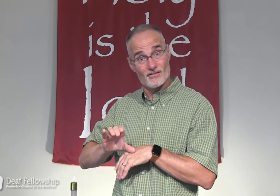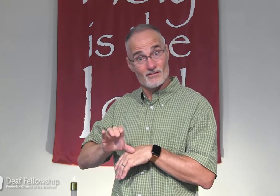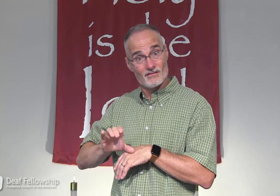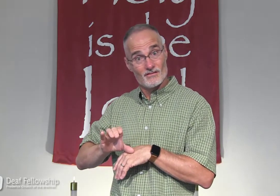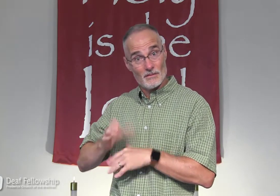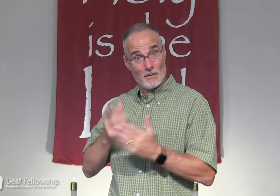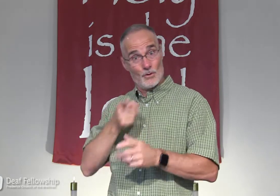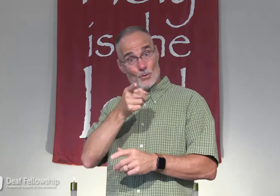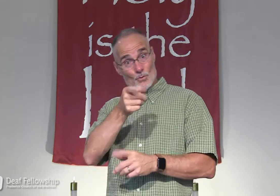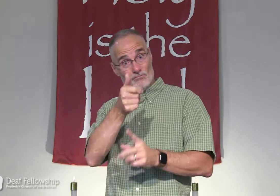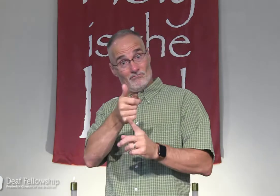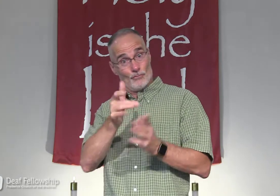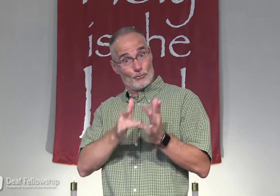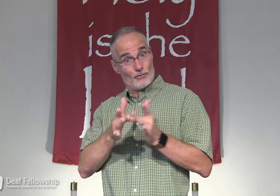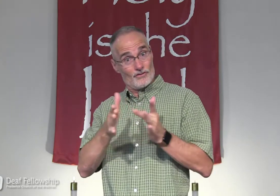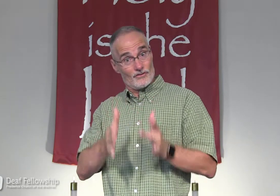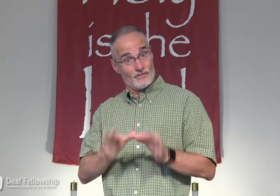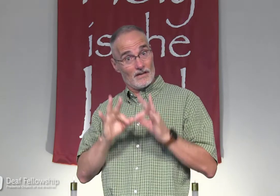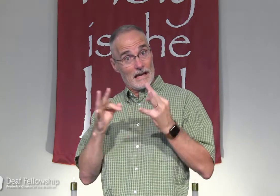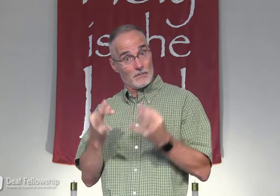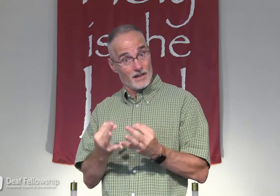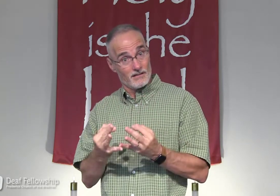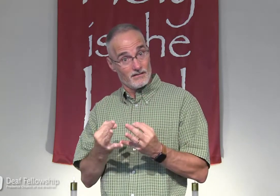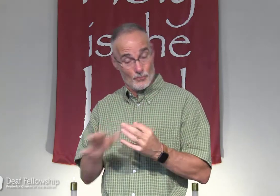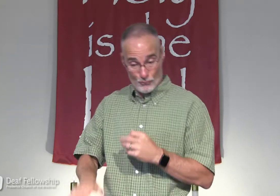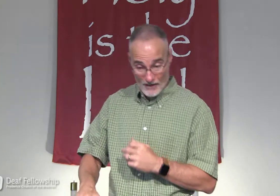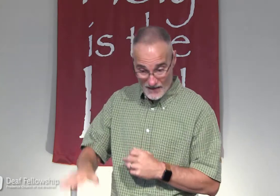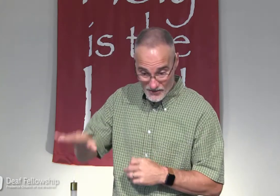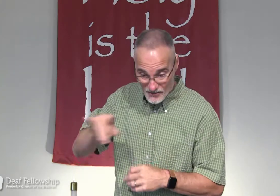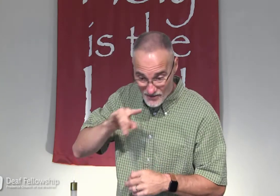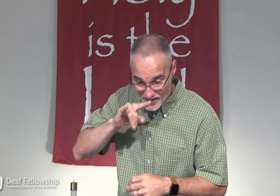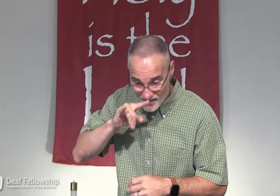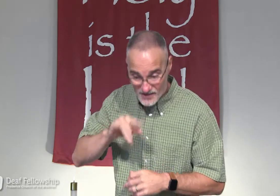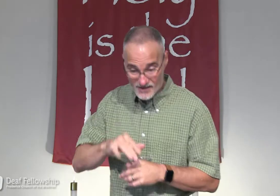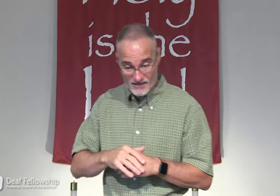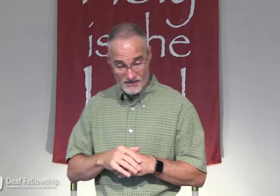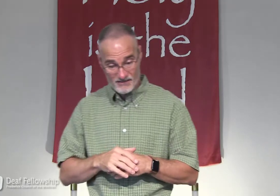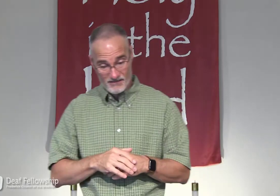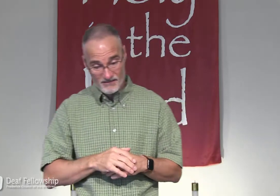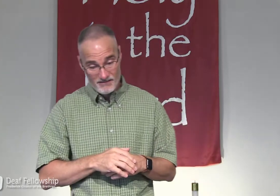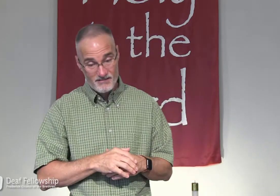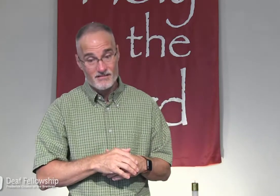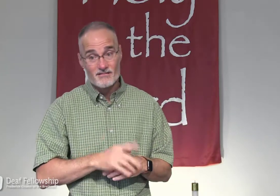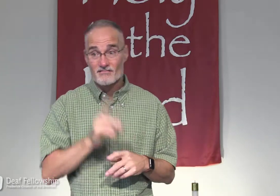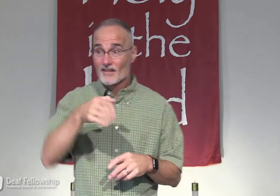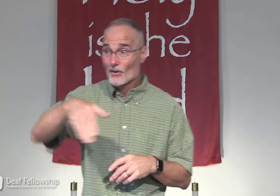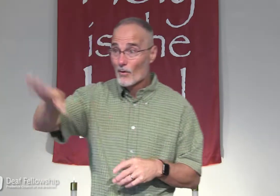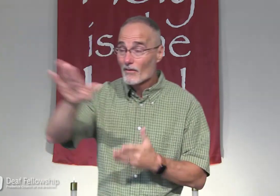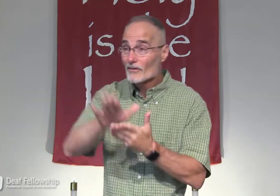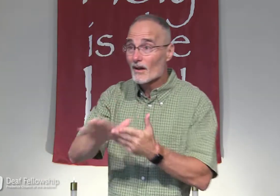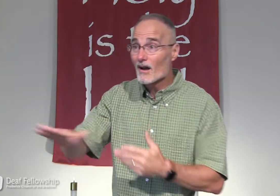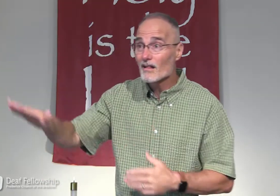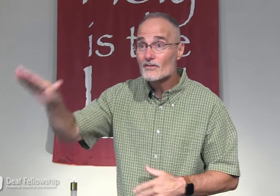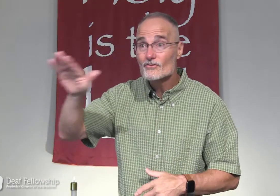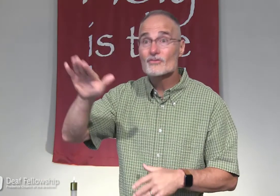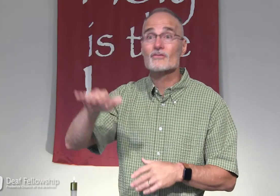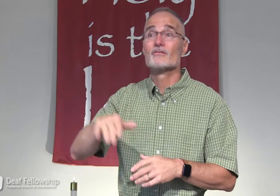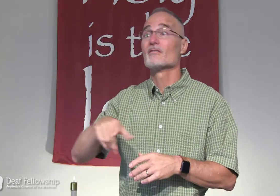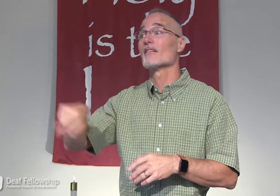Those kids that grew up in the church, grew up in a Christian family, you raise them in a